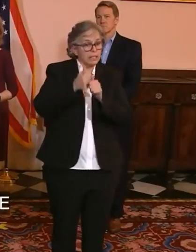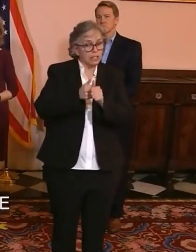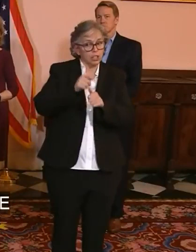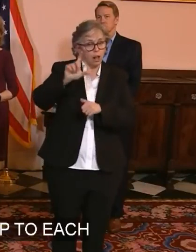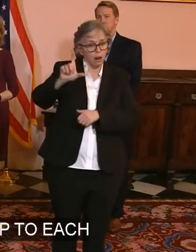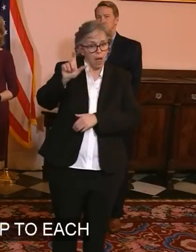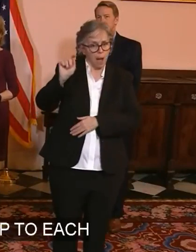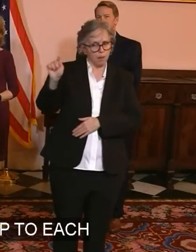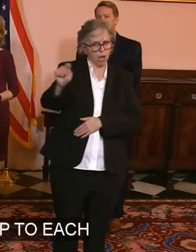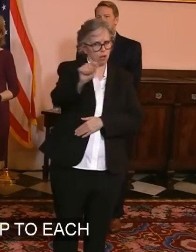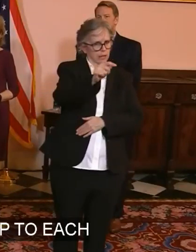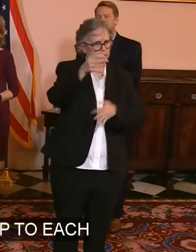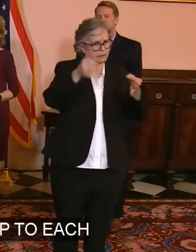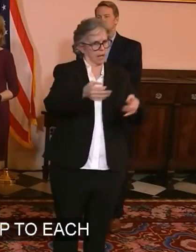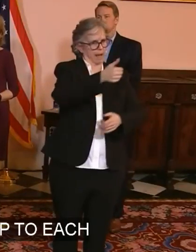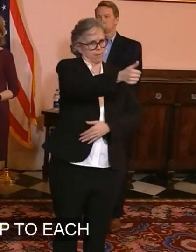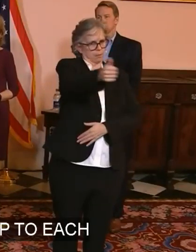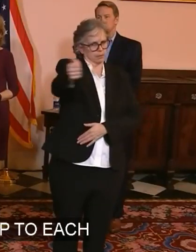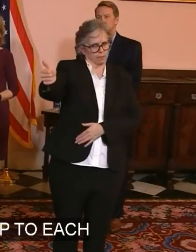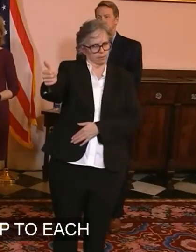each individual library.